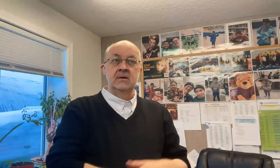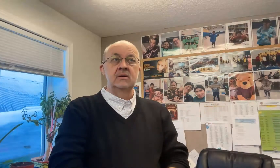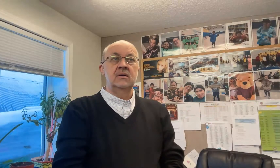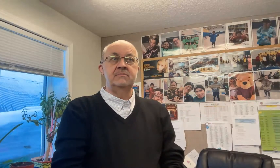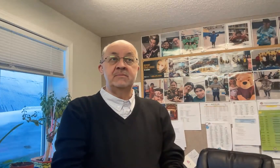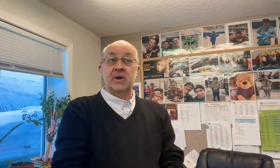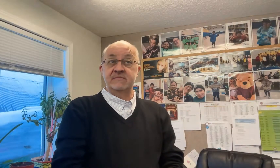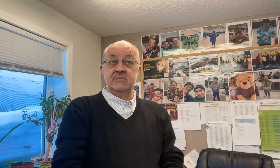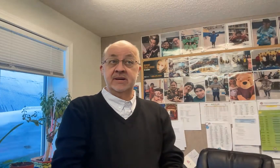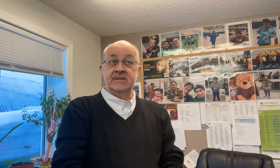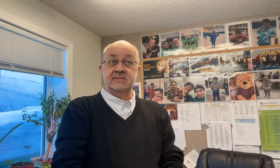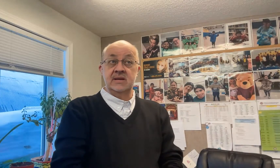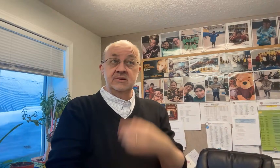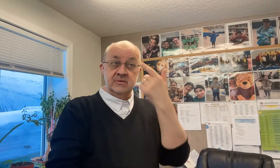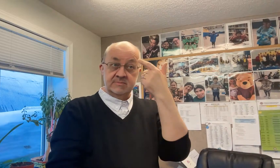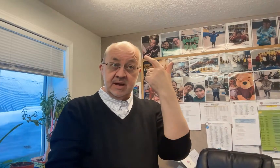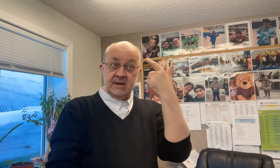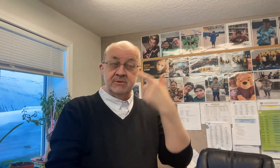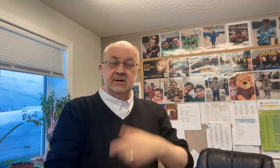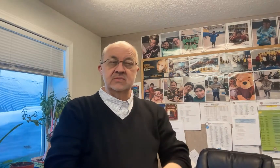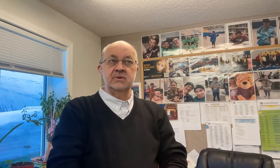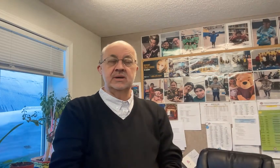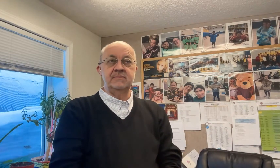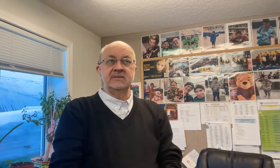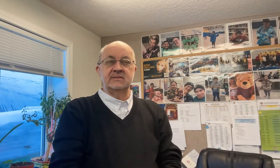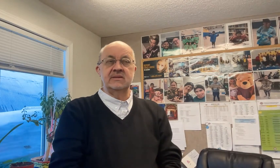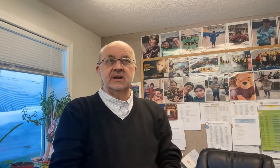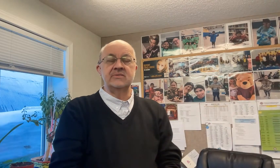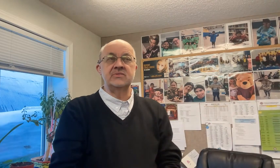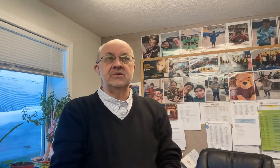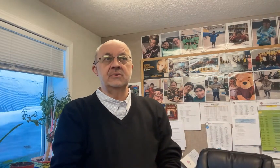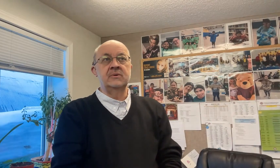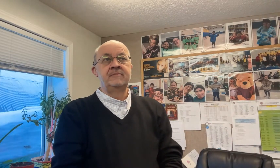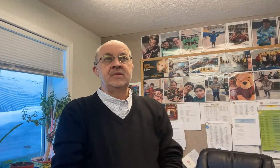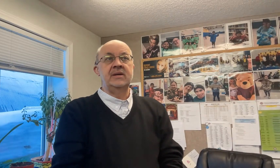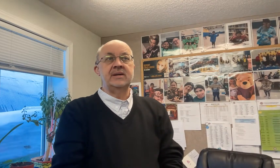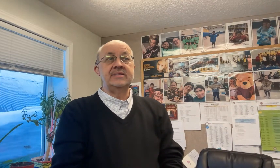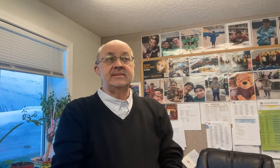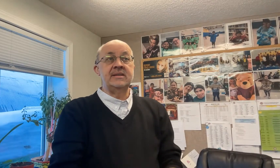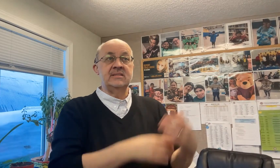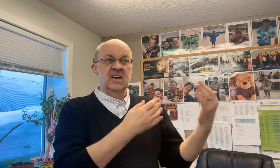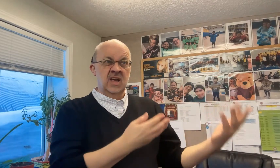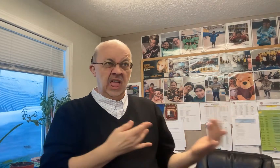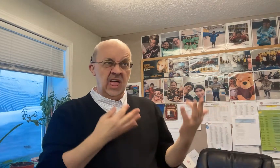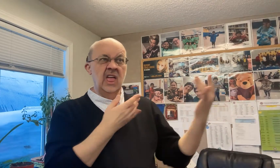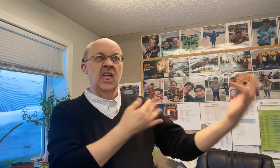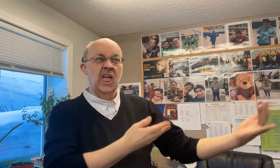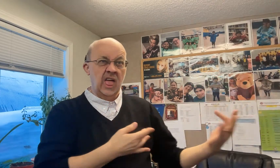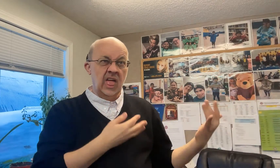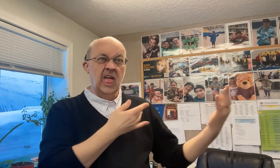I've been waiting for the bus, and notice my eyebrows went up because it's a yes, no, and I did this,